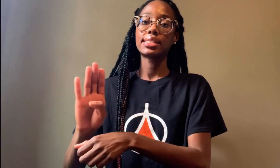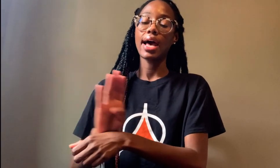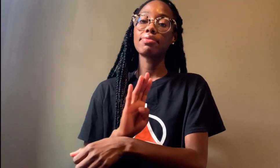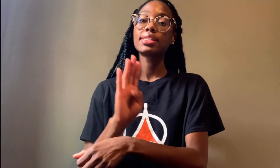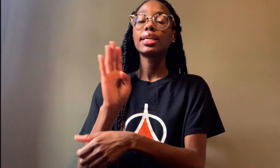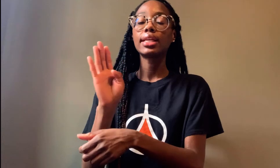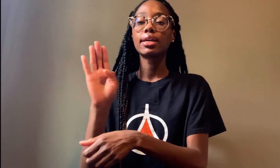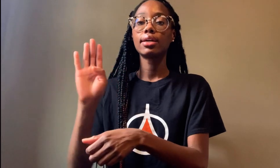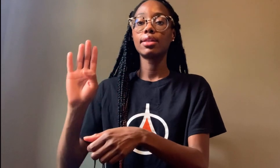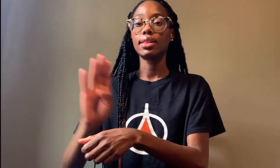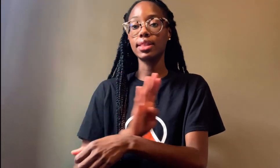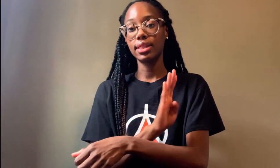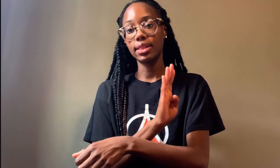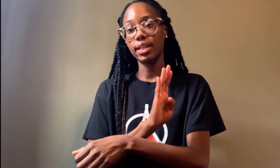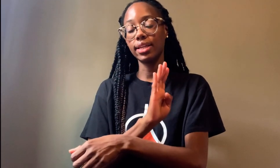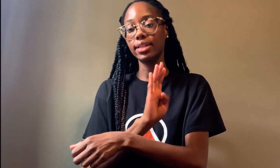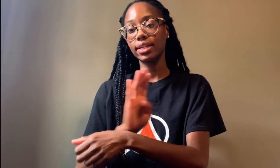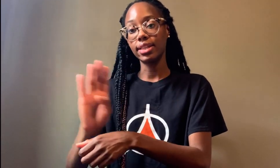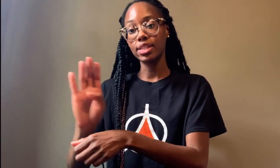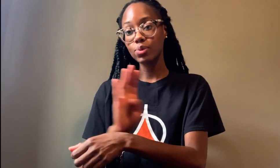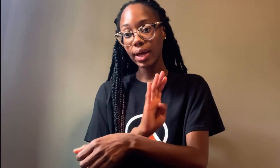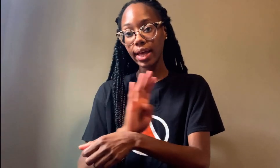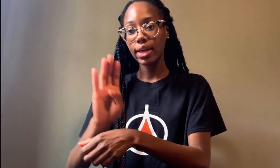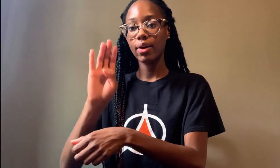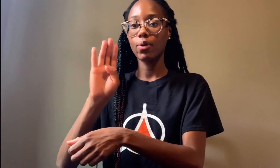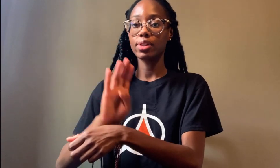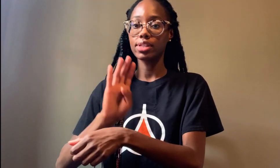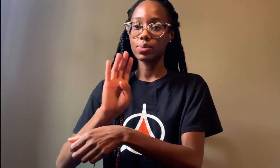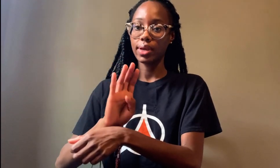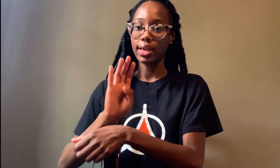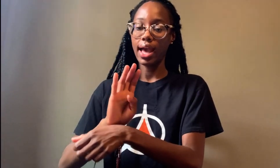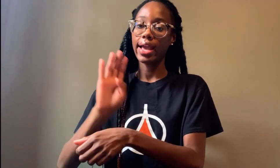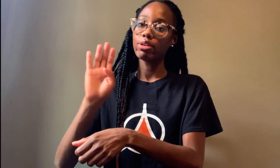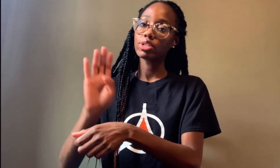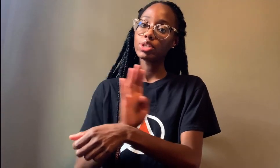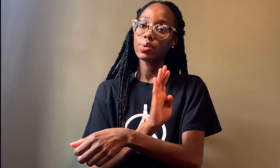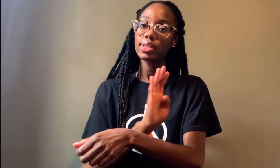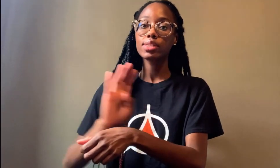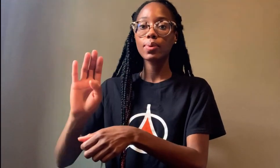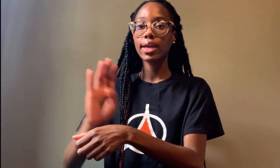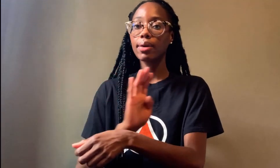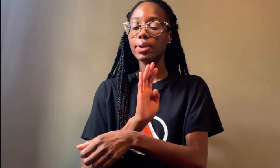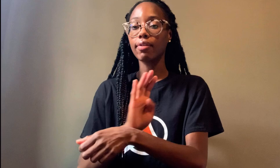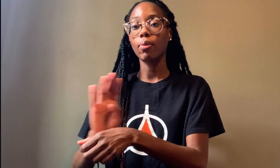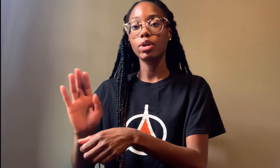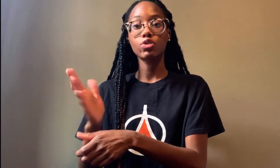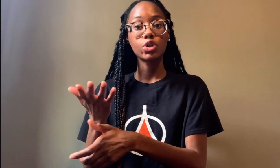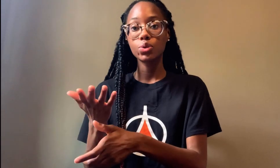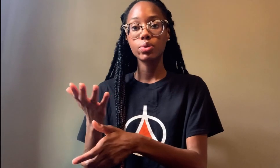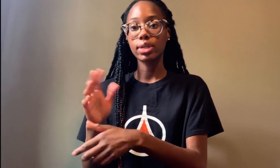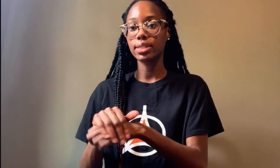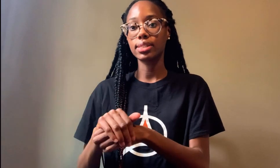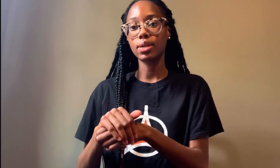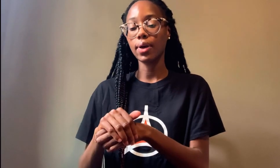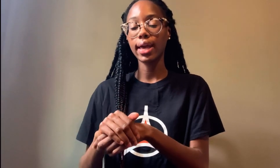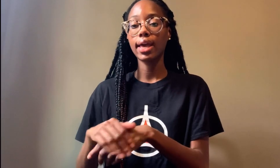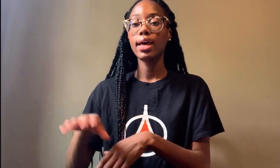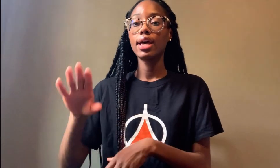I've seen it done this way or this way. I usually do it this way. Whatever works for you is okay.